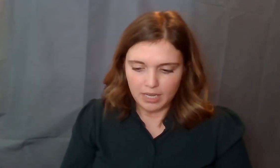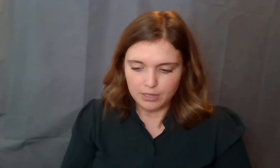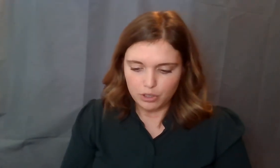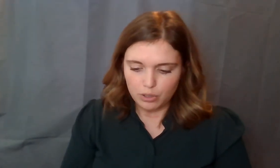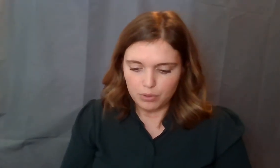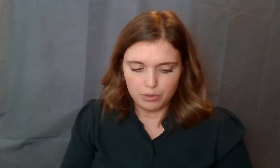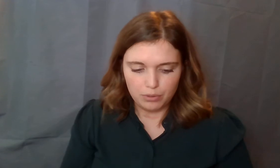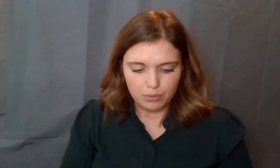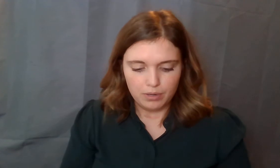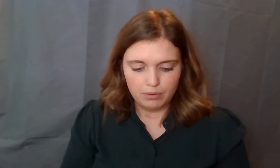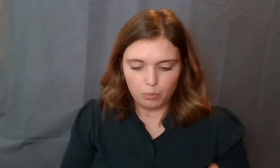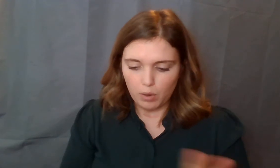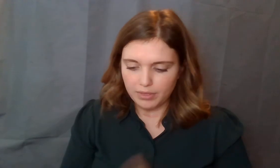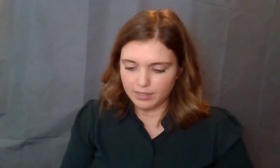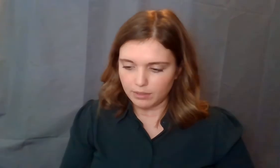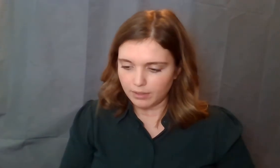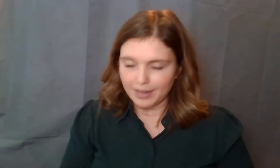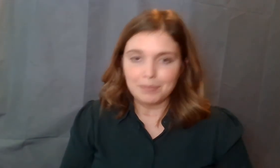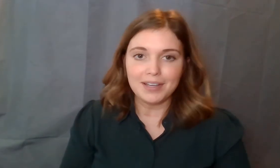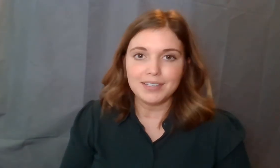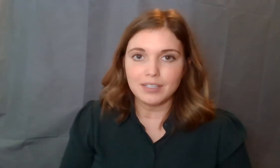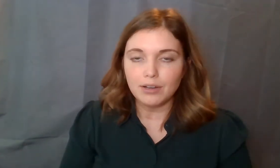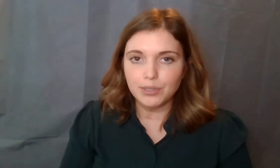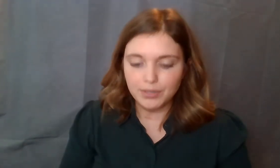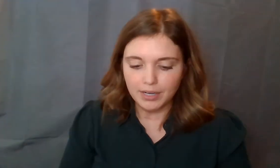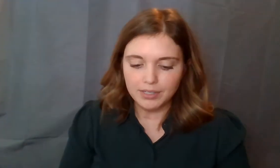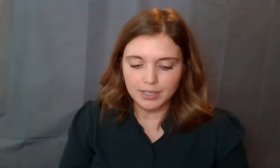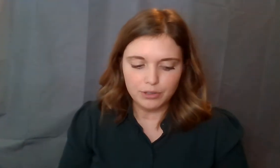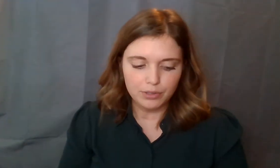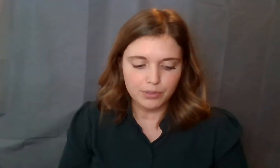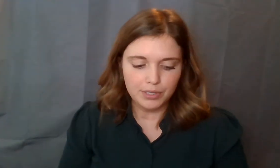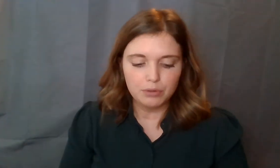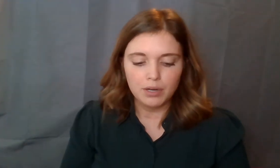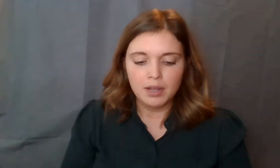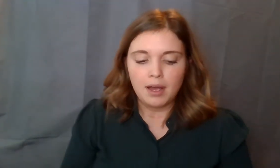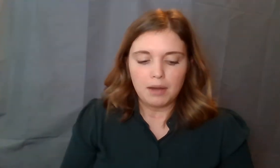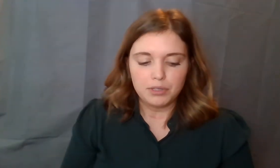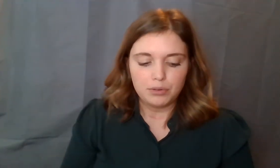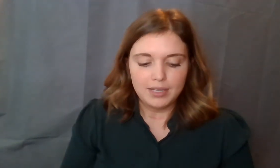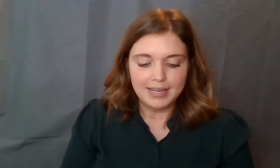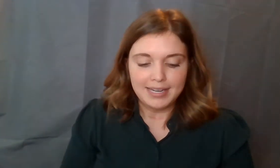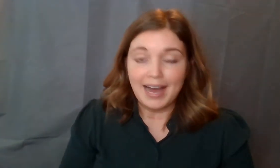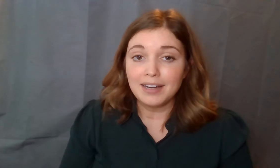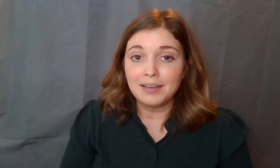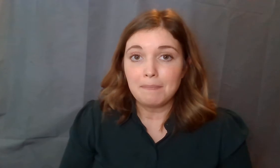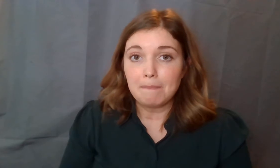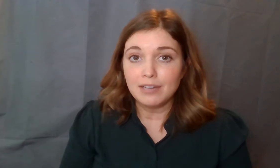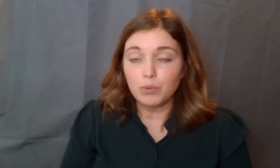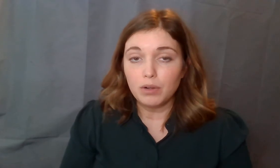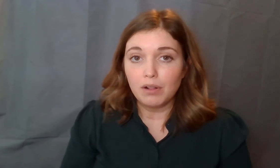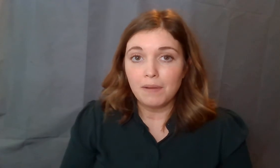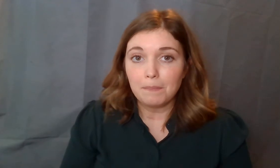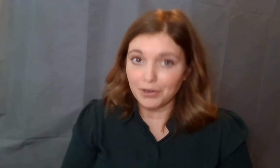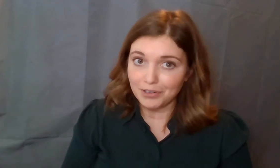and show you what these look like, because this also starts introducing you to the non-manual